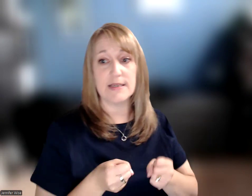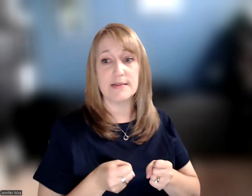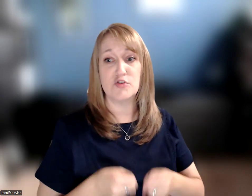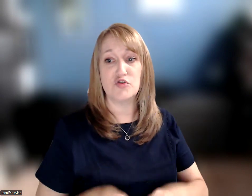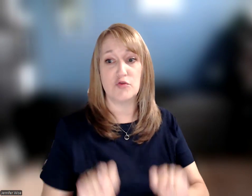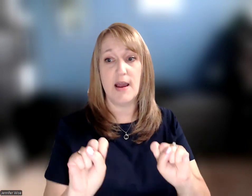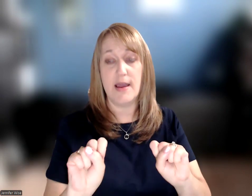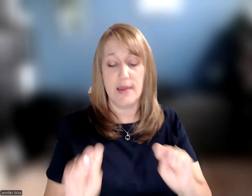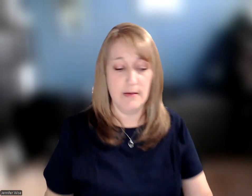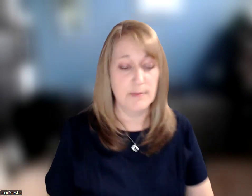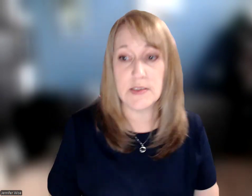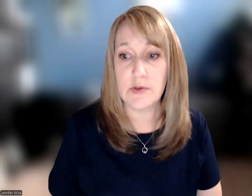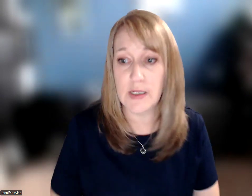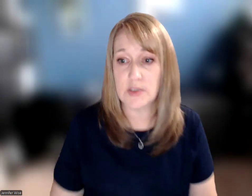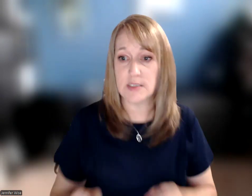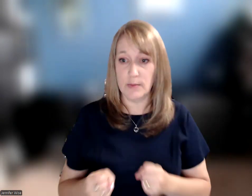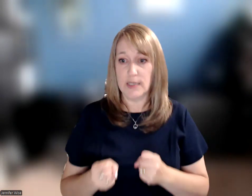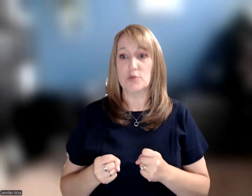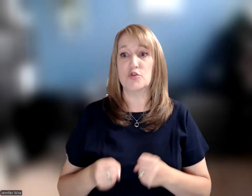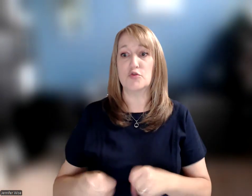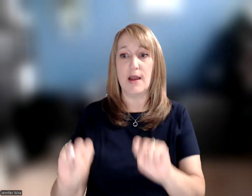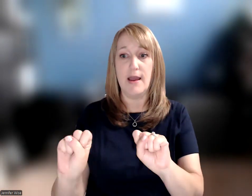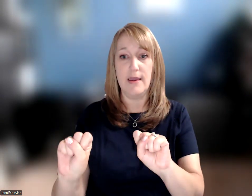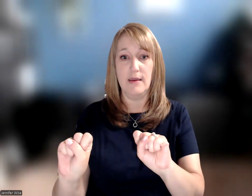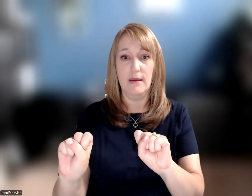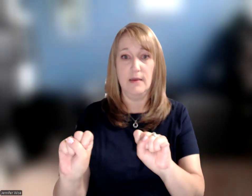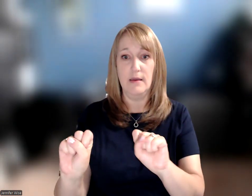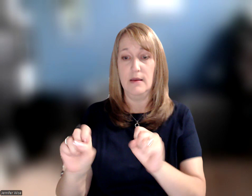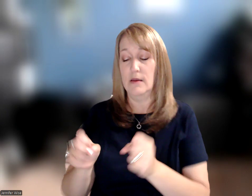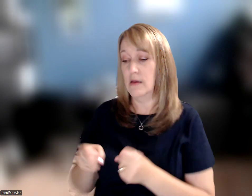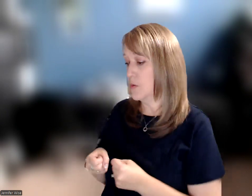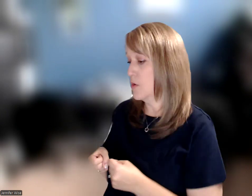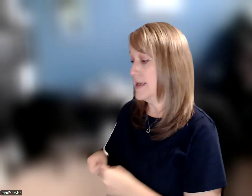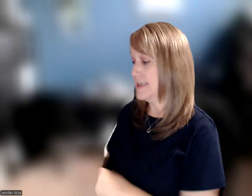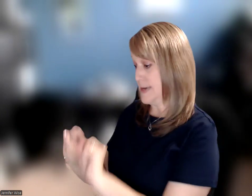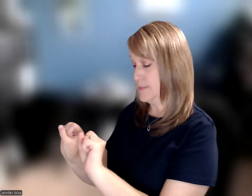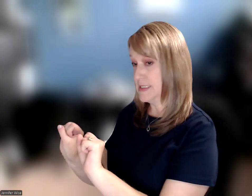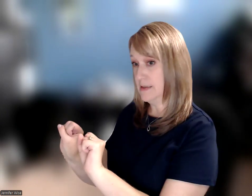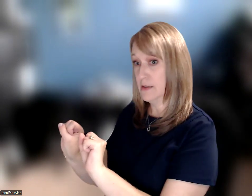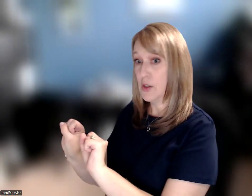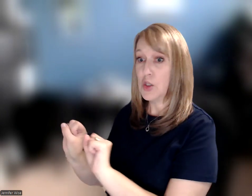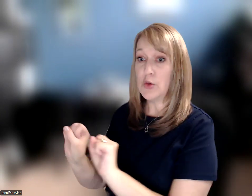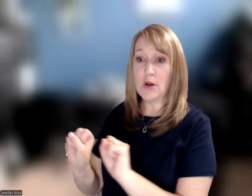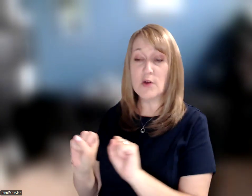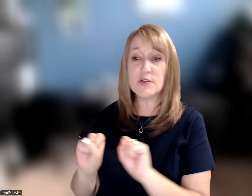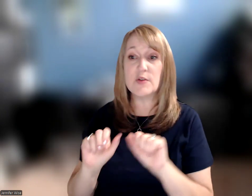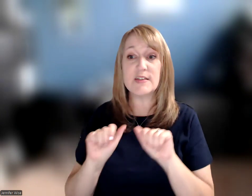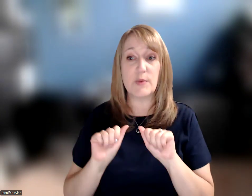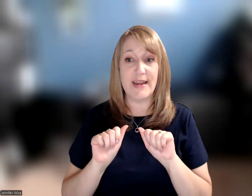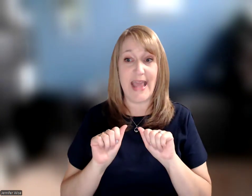this. Try. Let's get back just a little bit. Try, or attempt. You can also do this with an